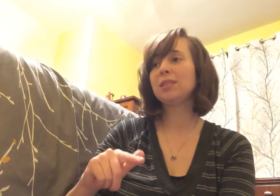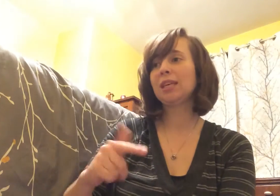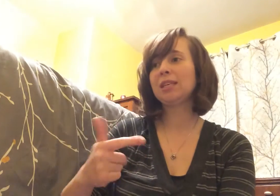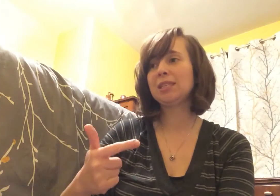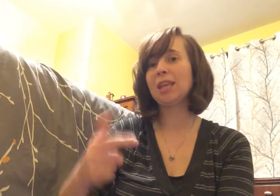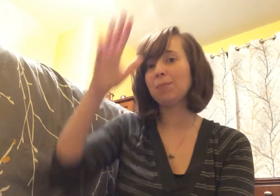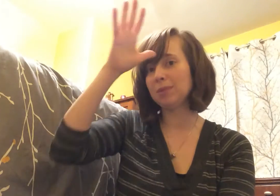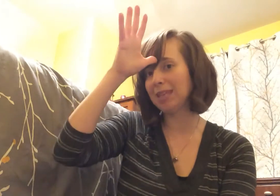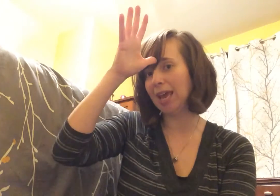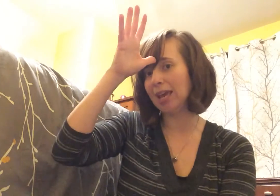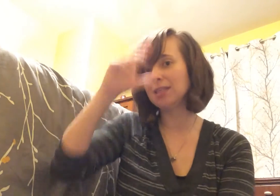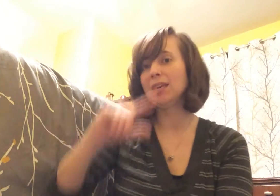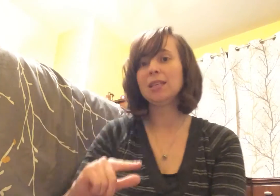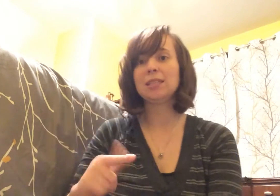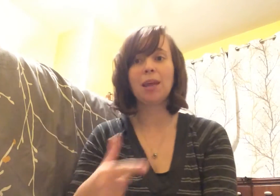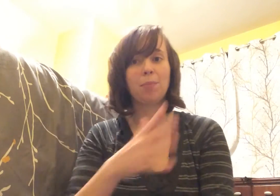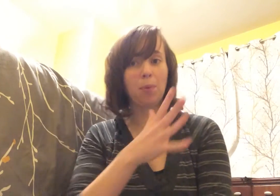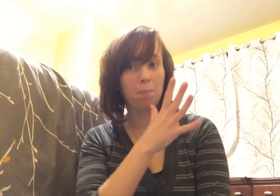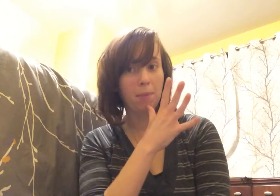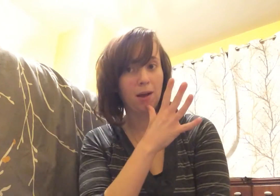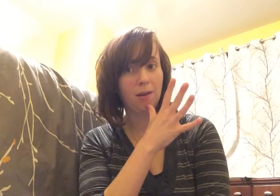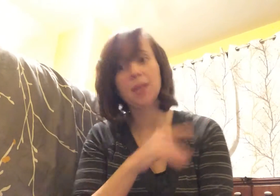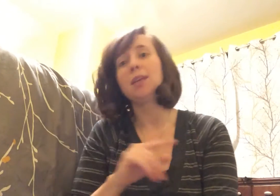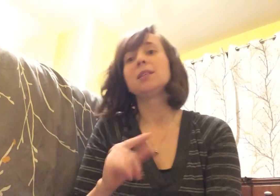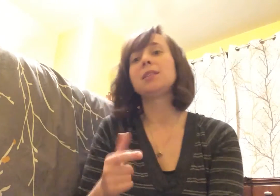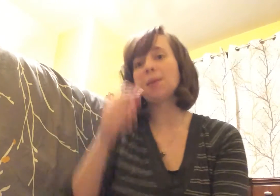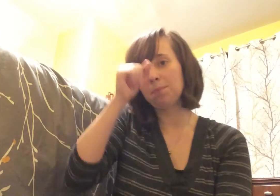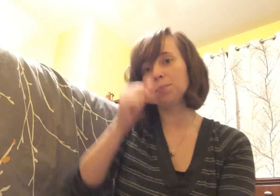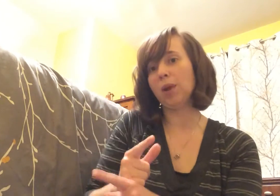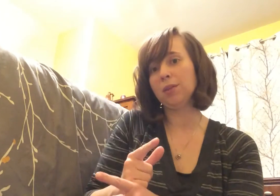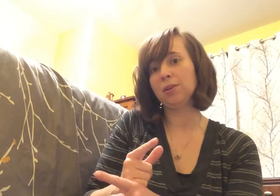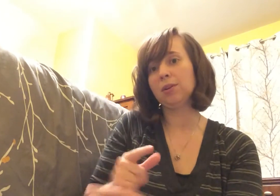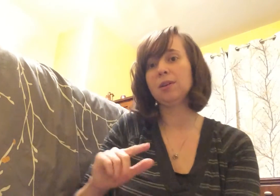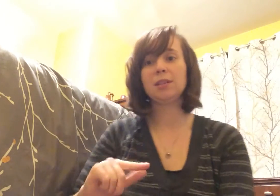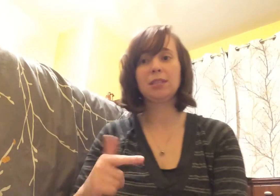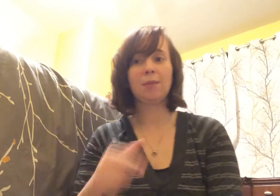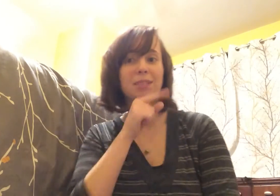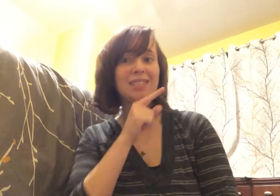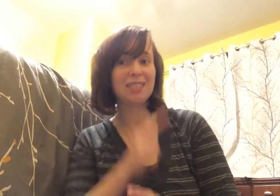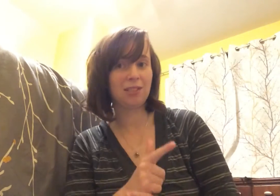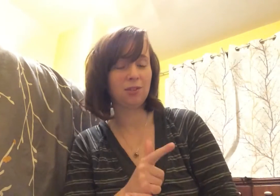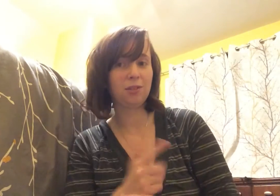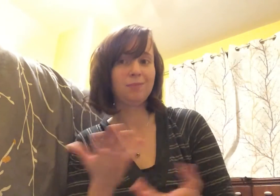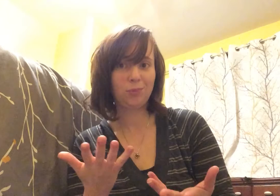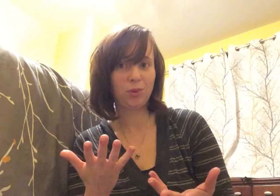say step dad, step mom, step brother, step sister. Okay.